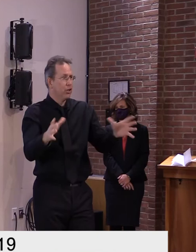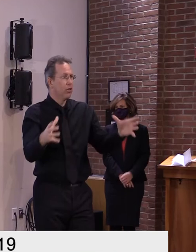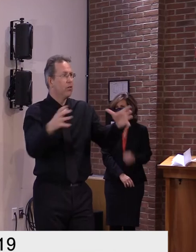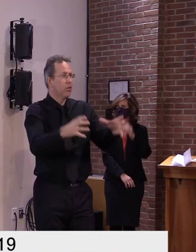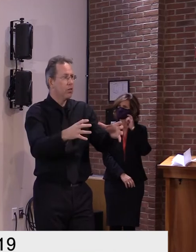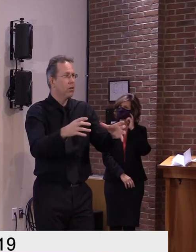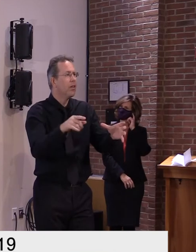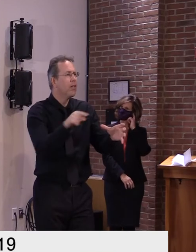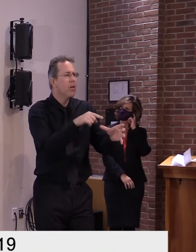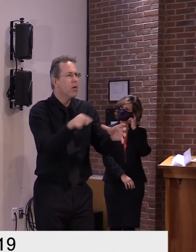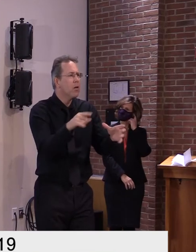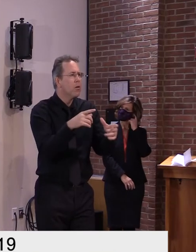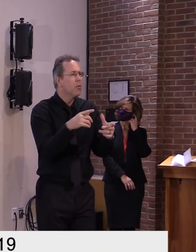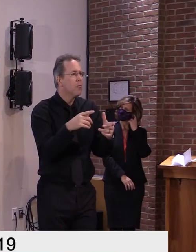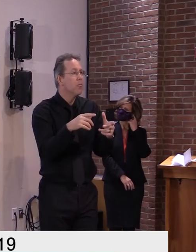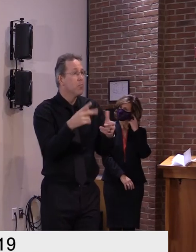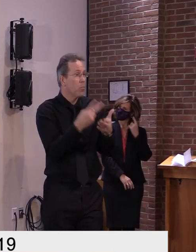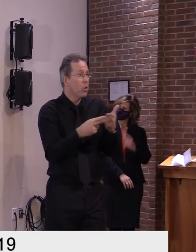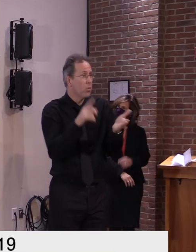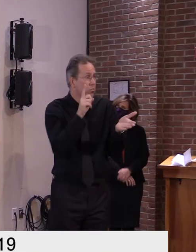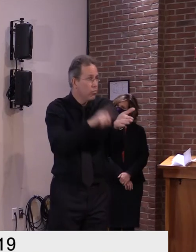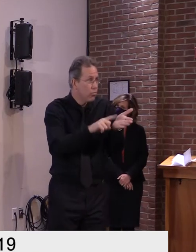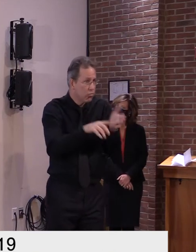people who got the vaccine